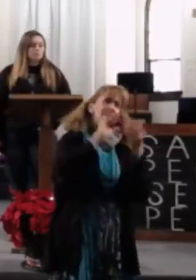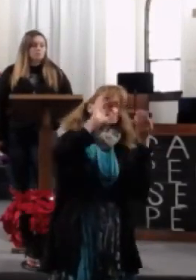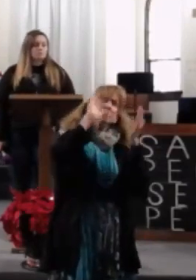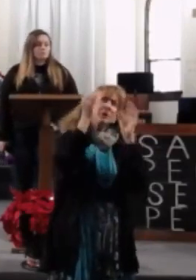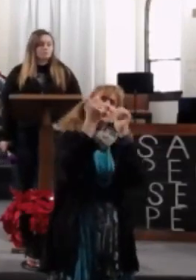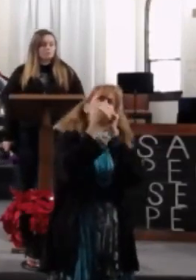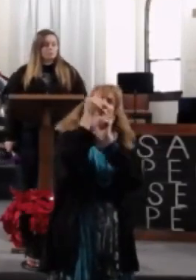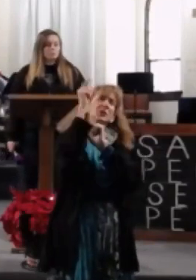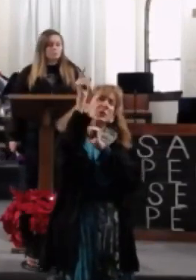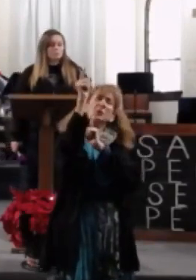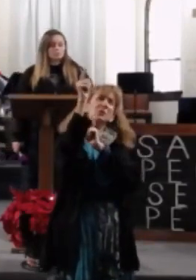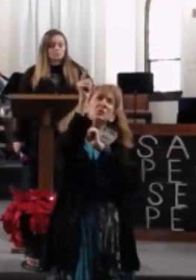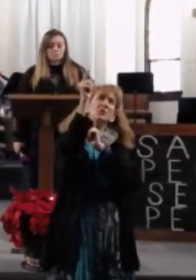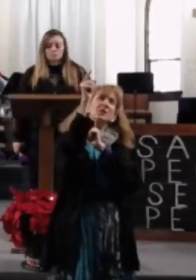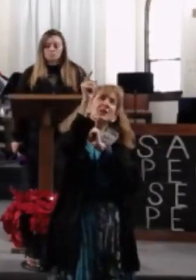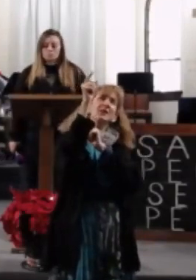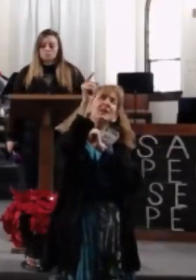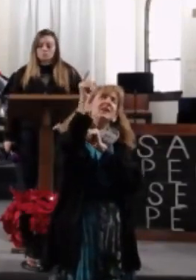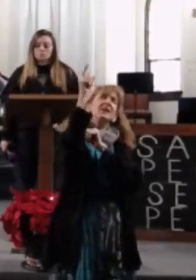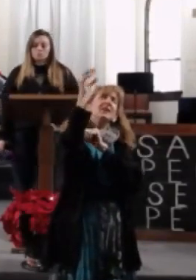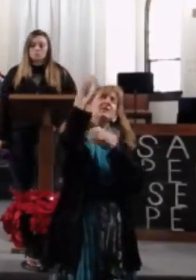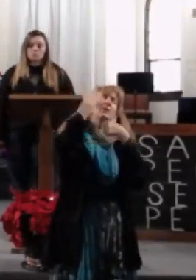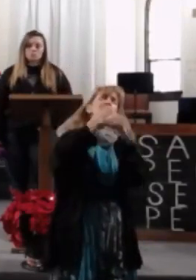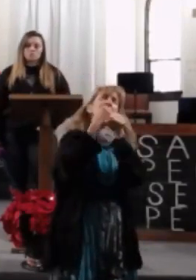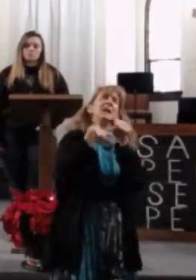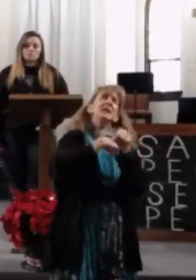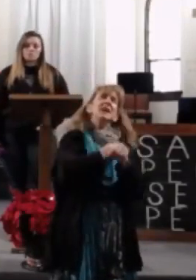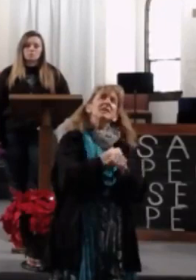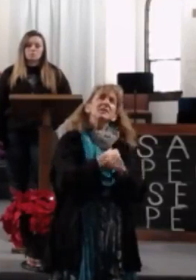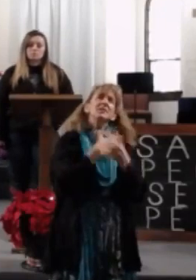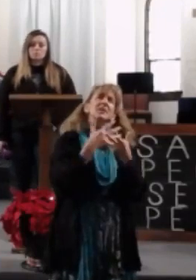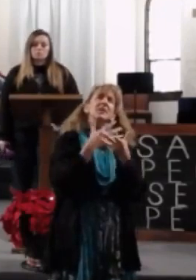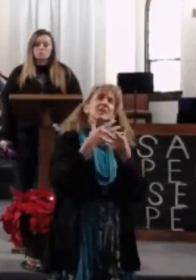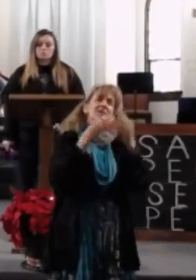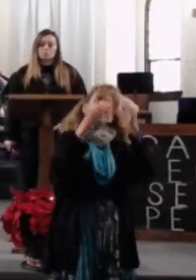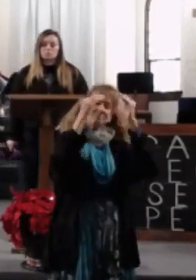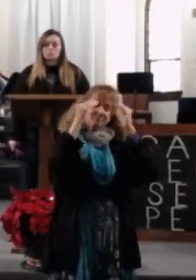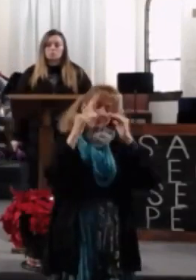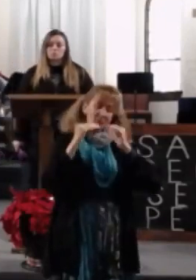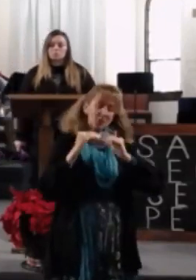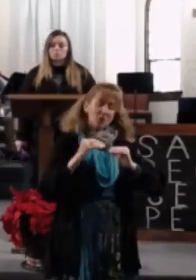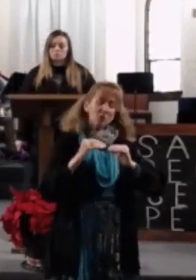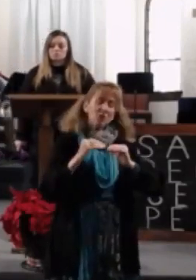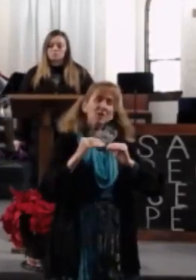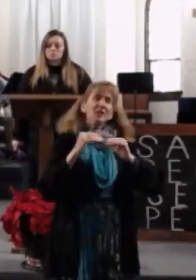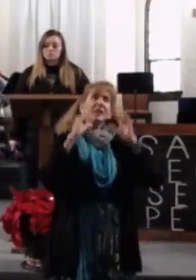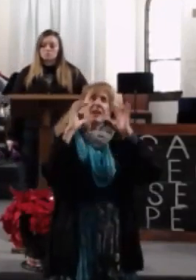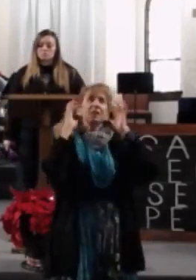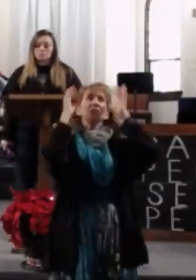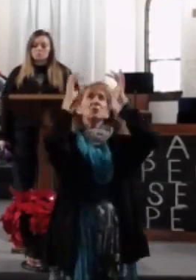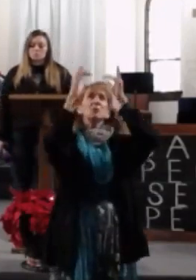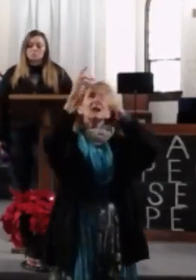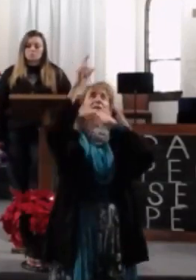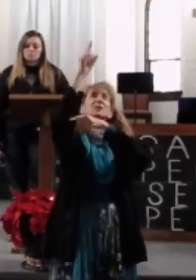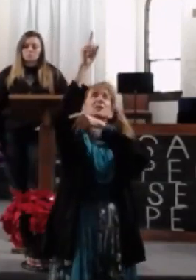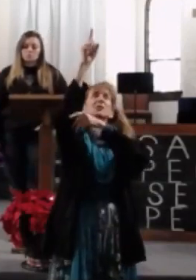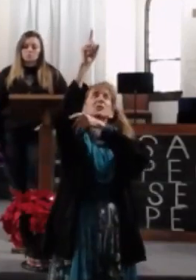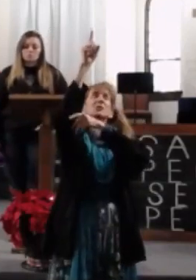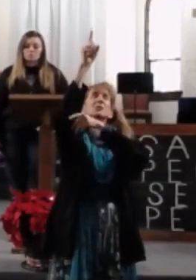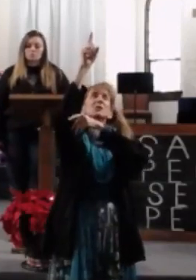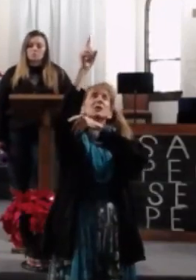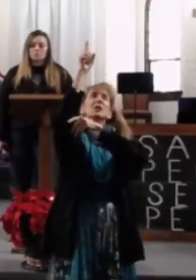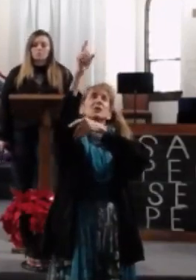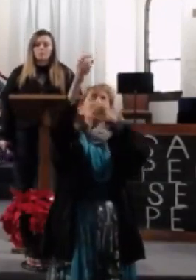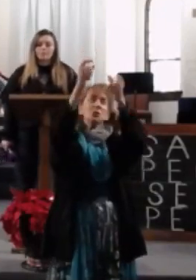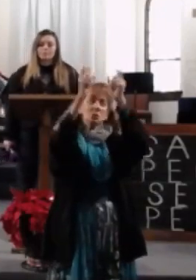that you should care for them? Yet you made them only a little lower than God and crowned them with glory and honor. You gave them charge of everything